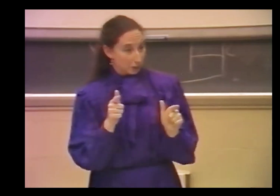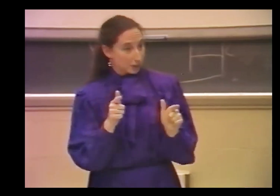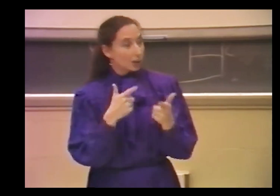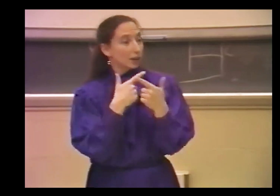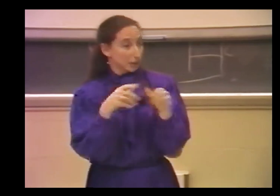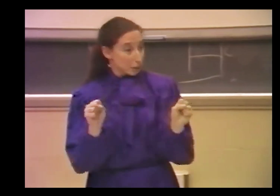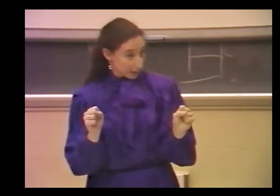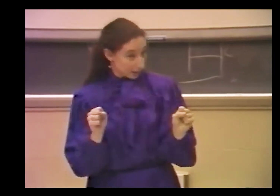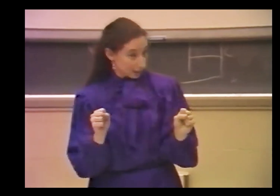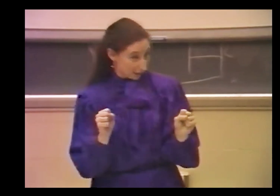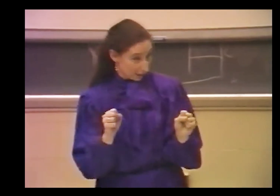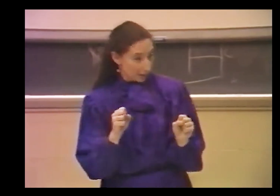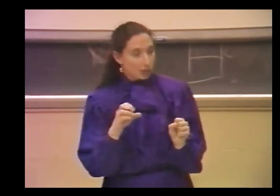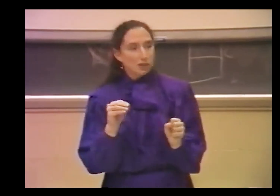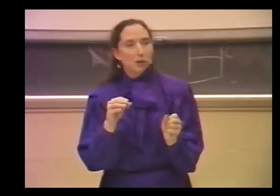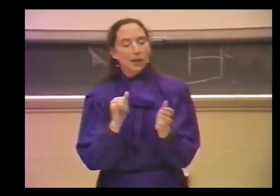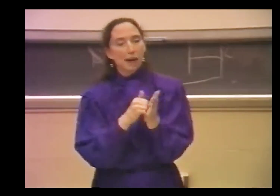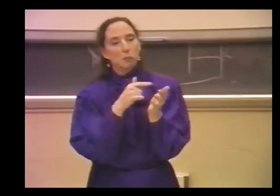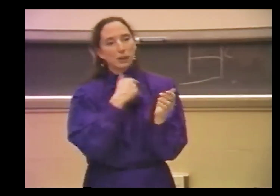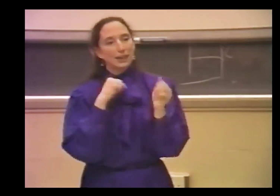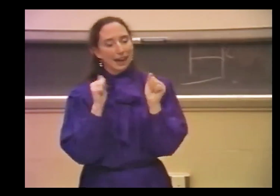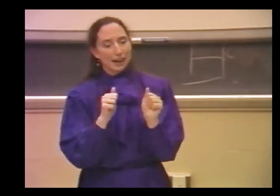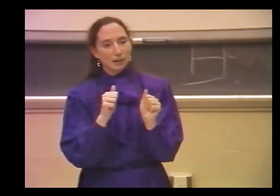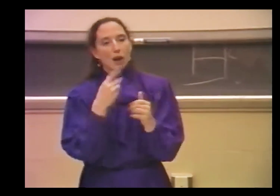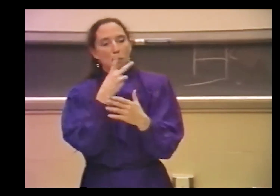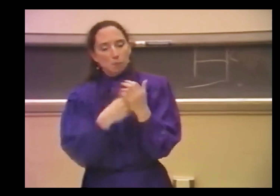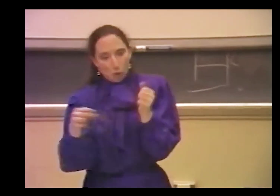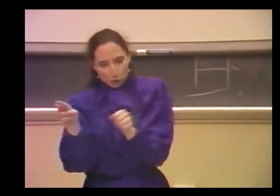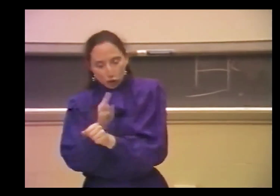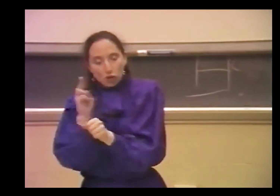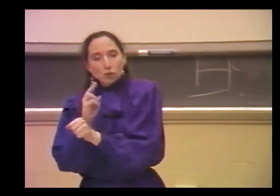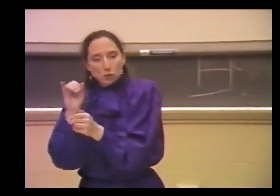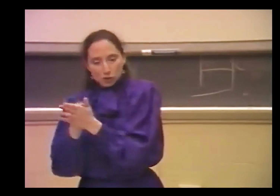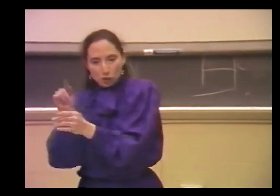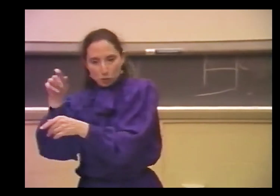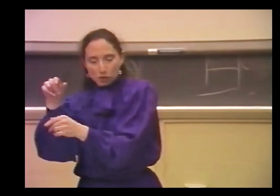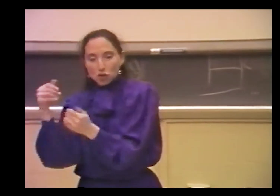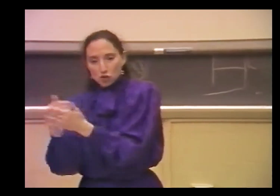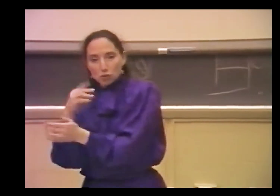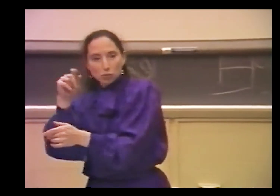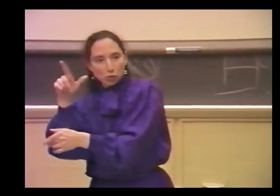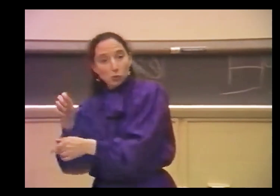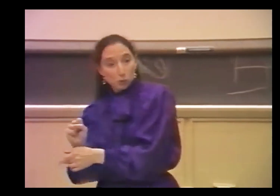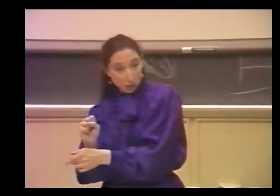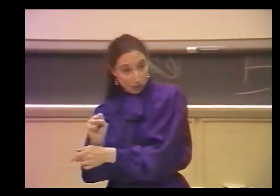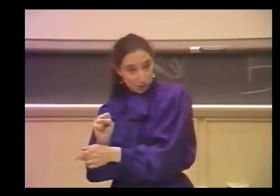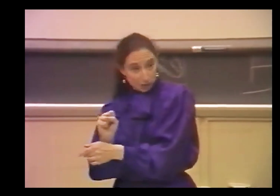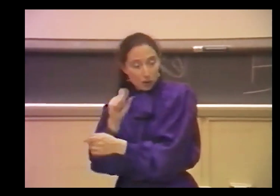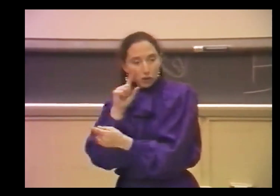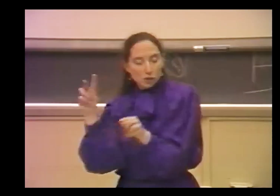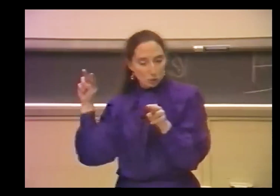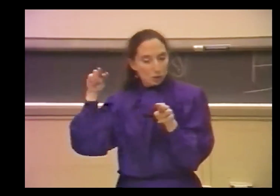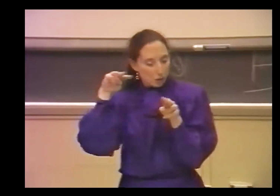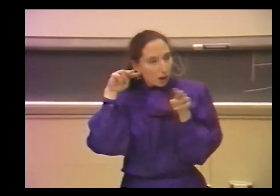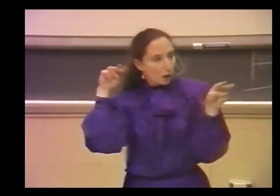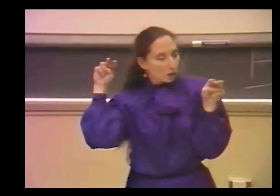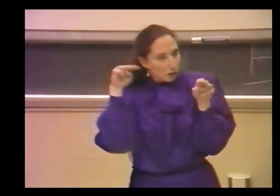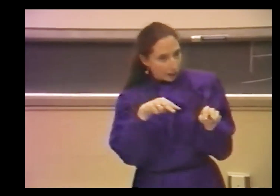language linguistics, so that we can both use those new tools to look